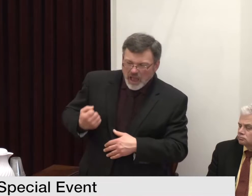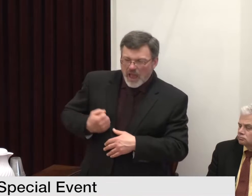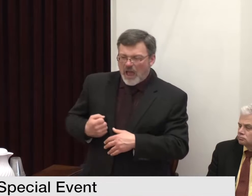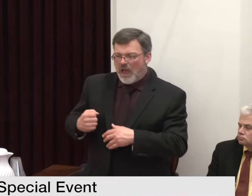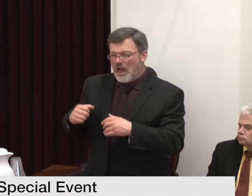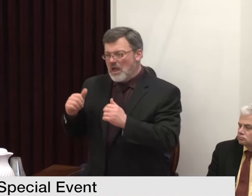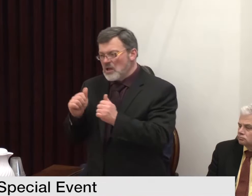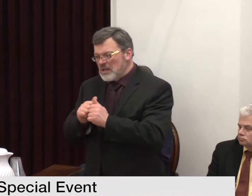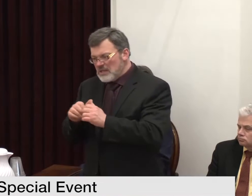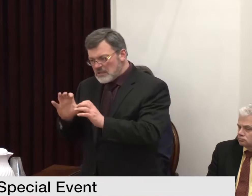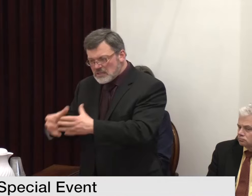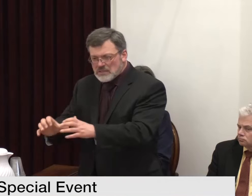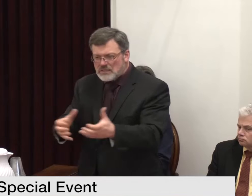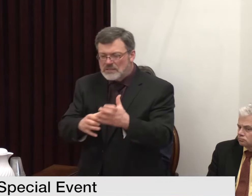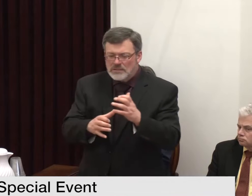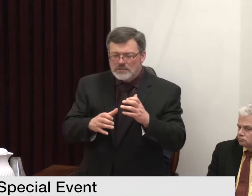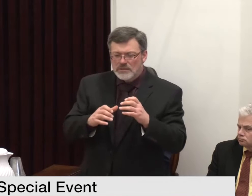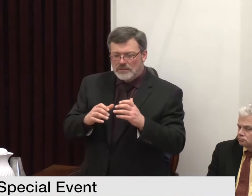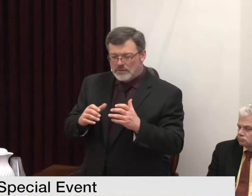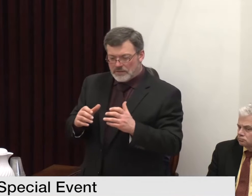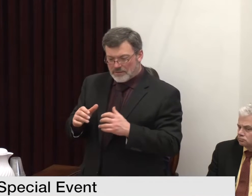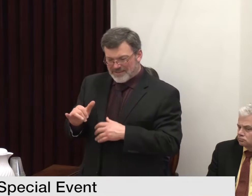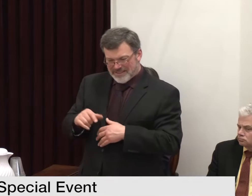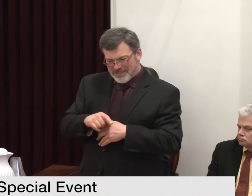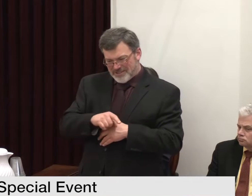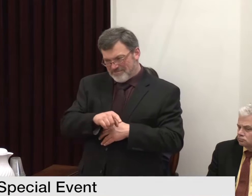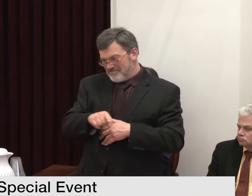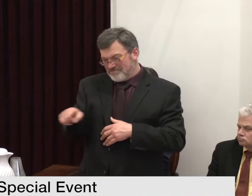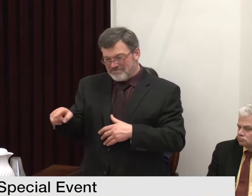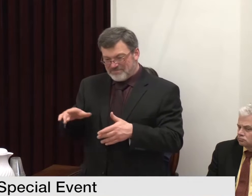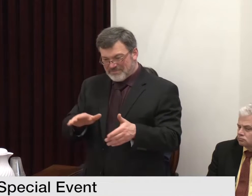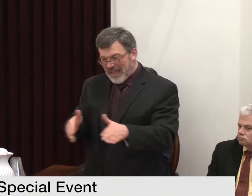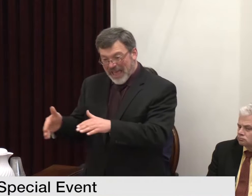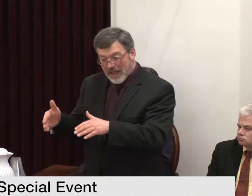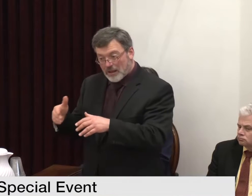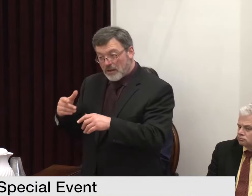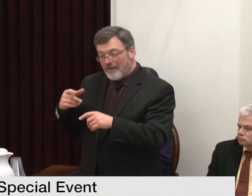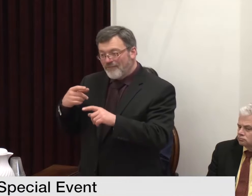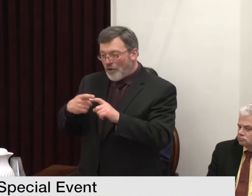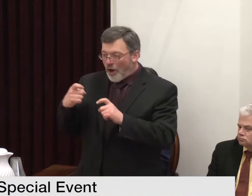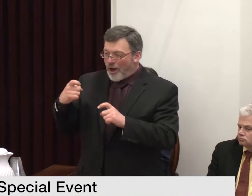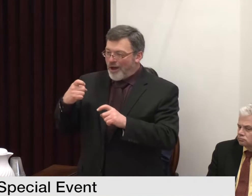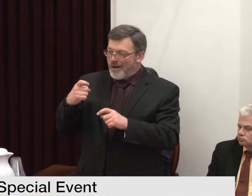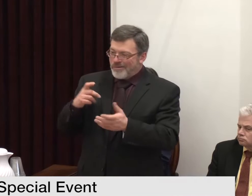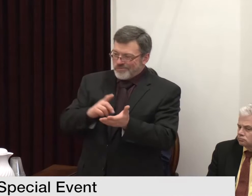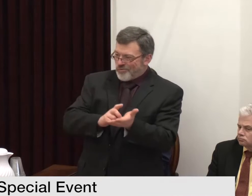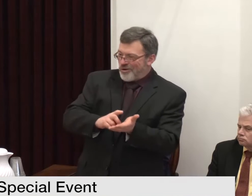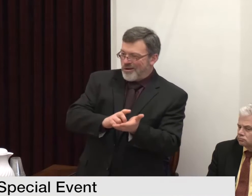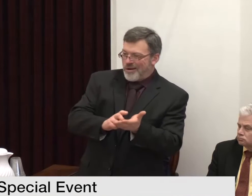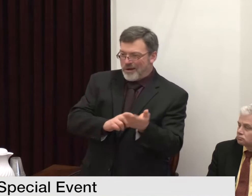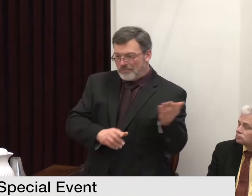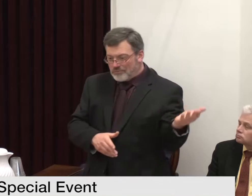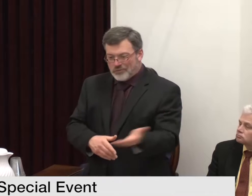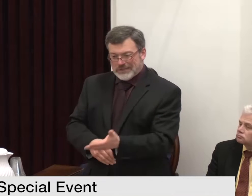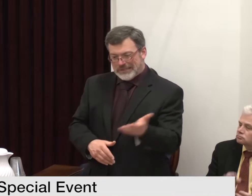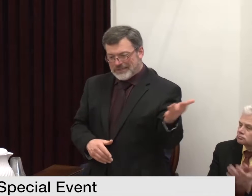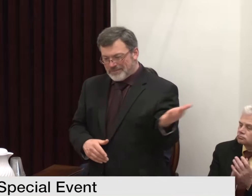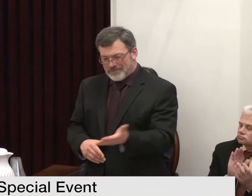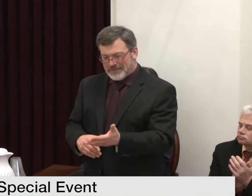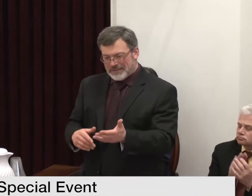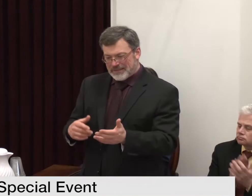And when a death results from their lethal products, we should hold dealers accountable.